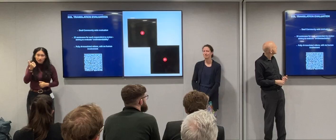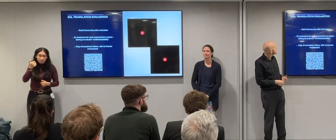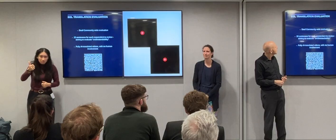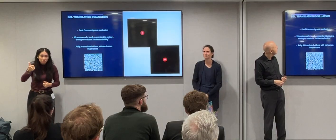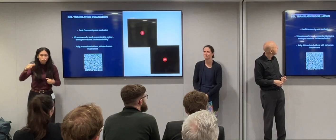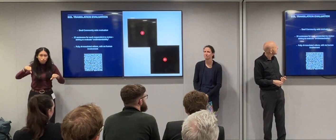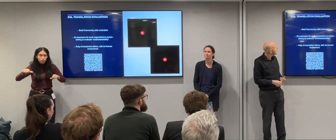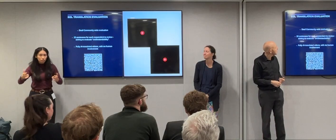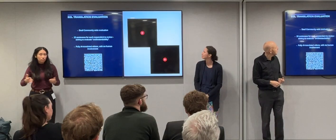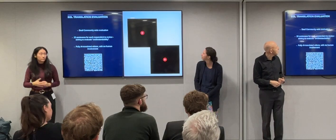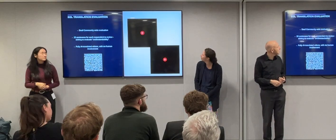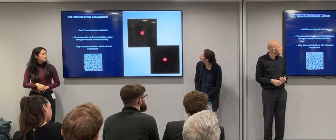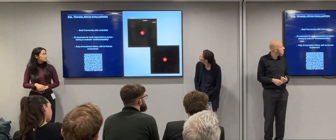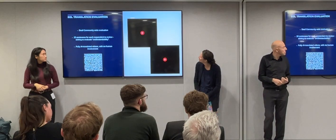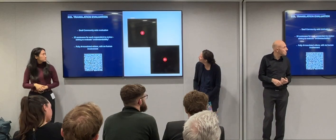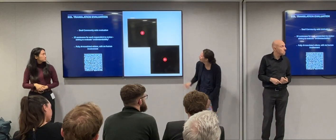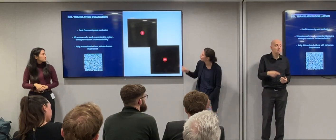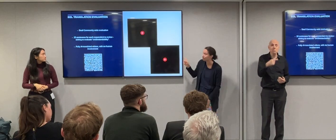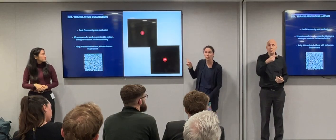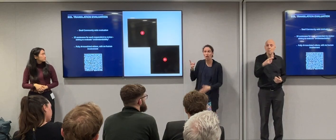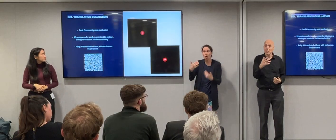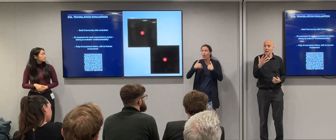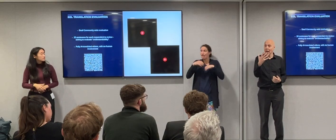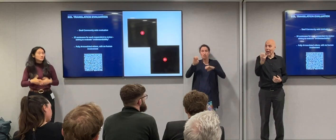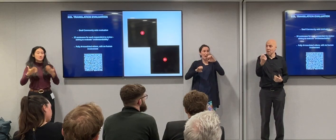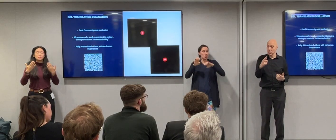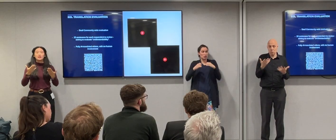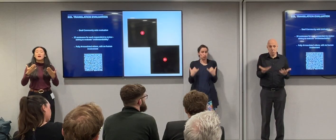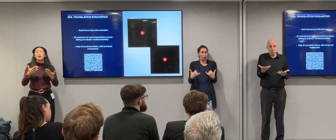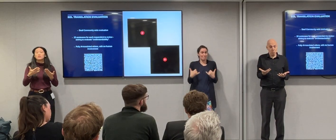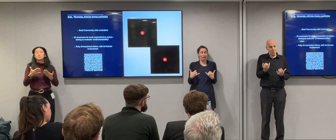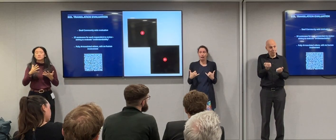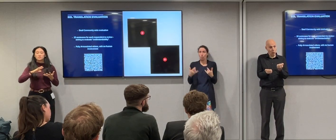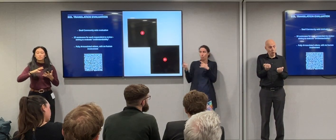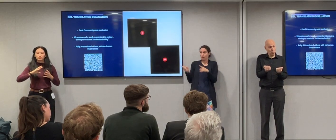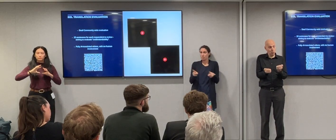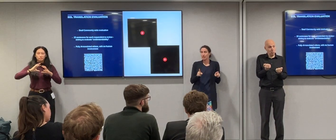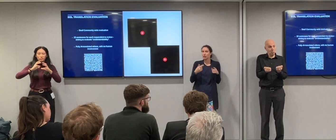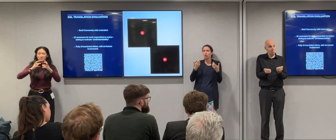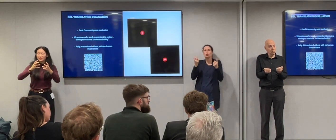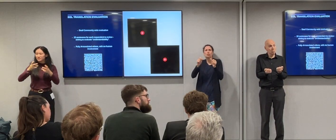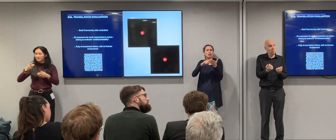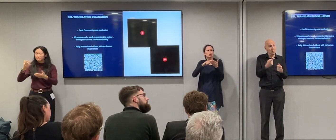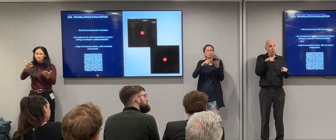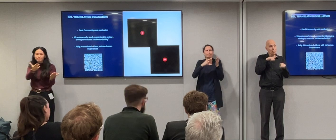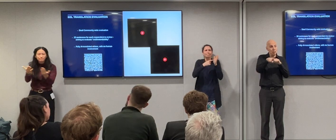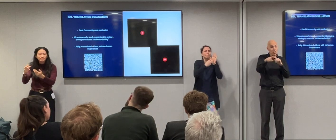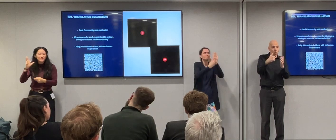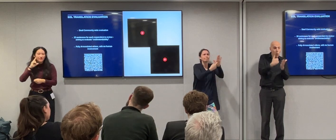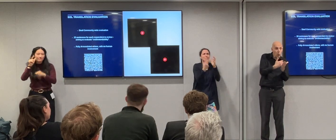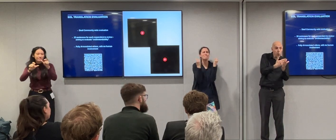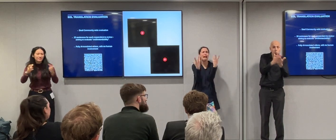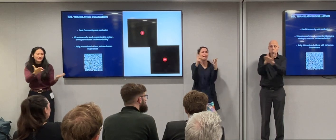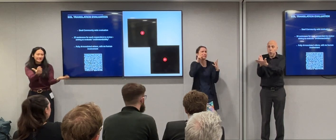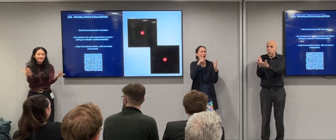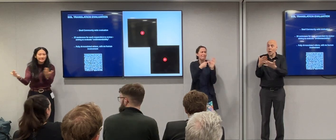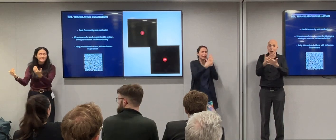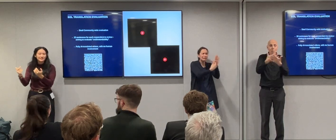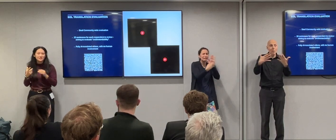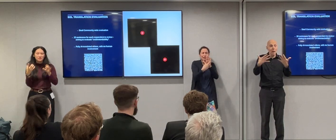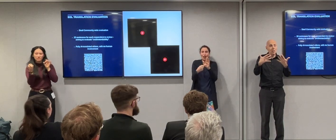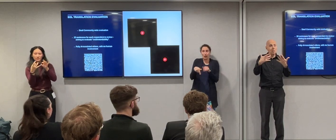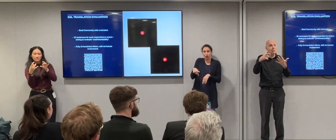So we have a evaluation happening at the moment where we're trying to share it to as many people in the deaf community as possible. There's